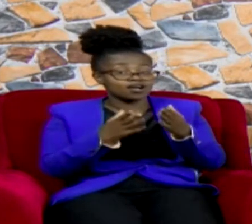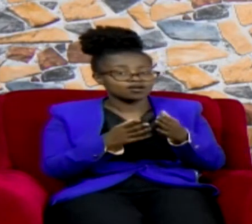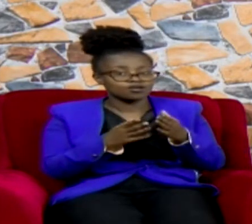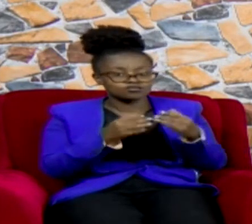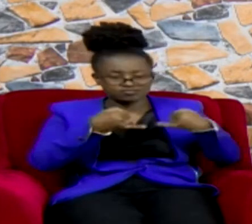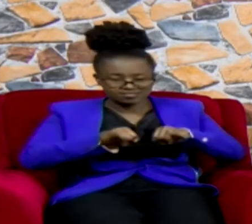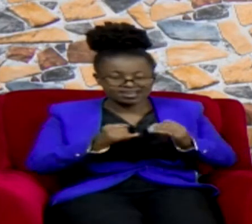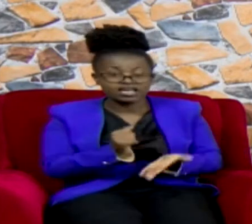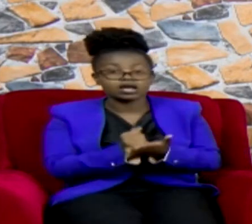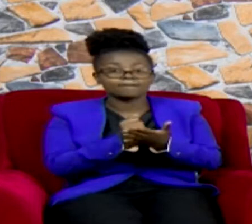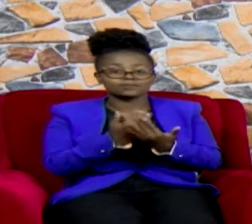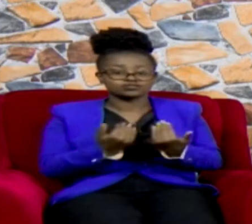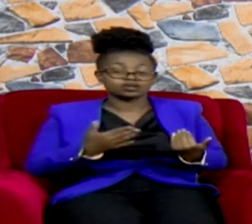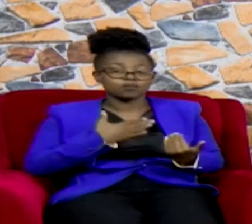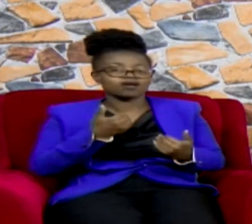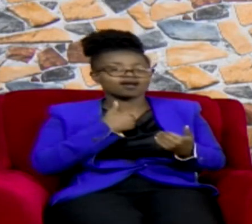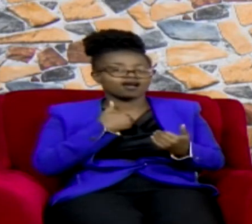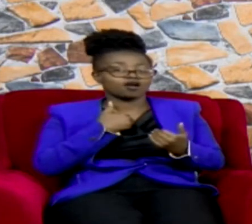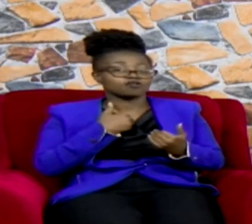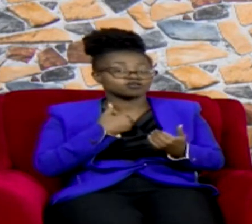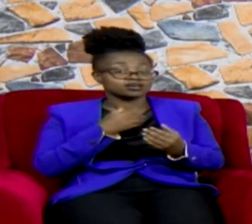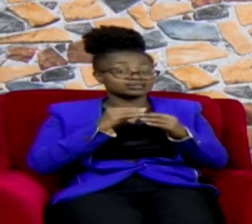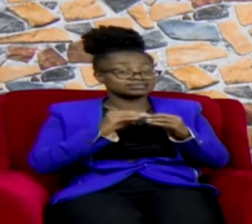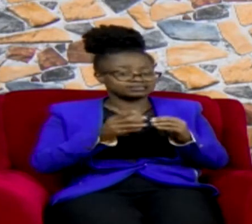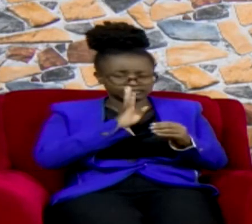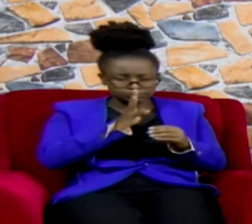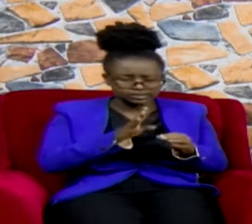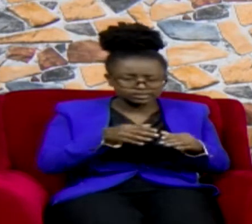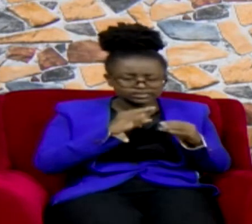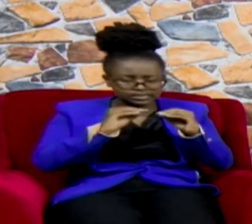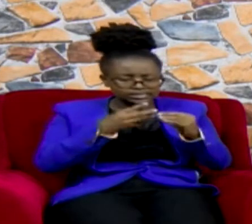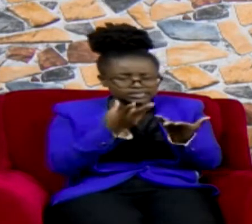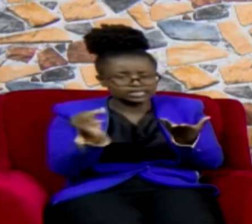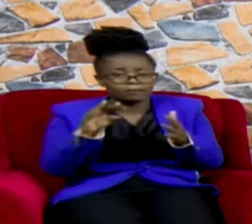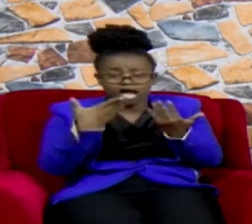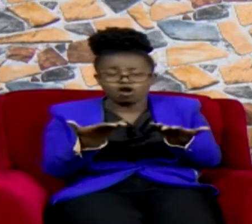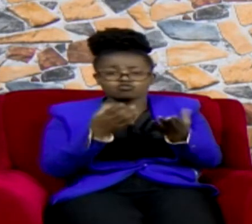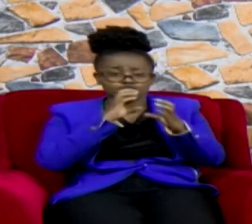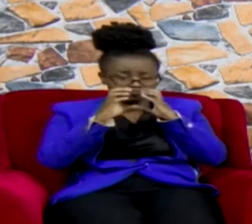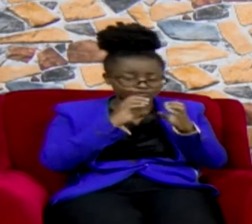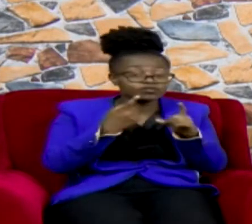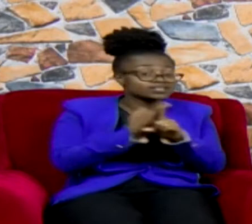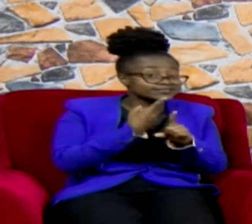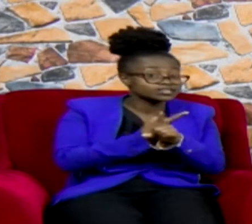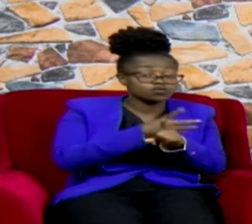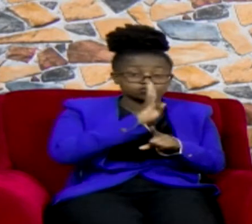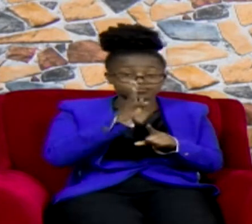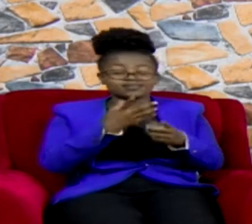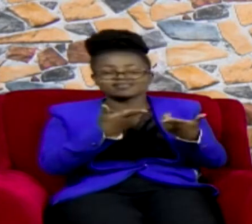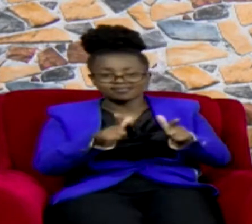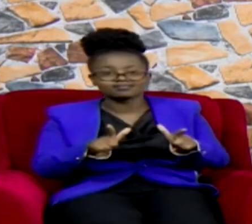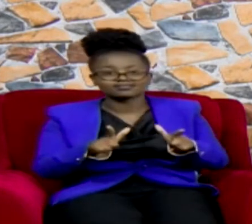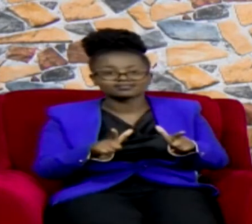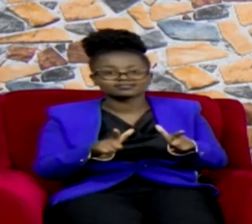and help our children gain speech and how to teach them how to communicate. We've learned what the difference is, speech and